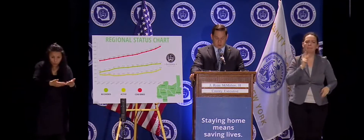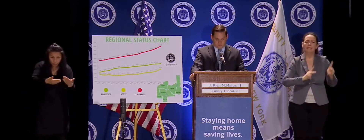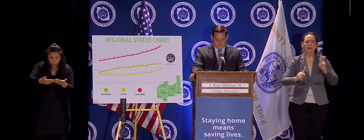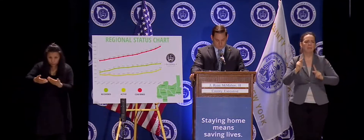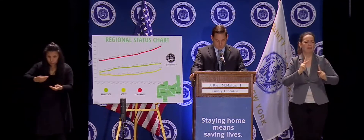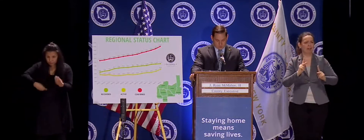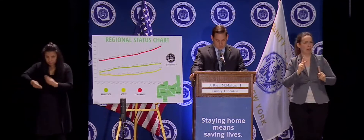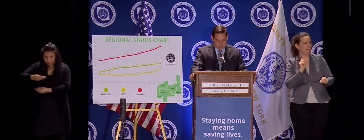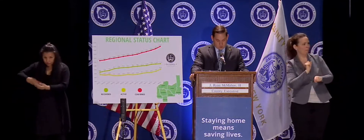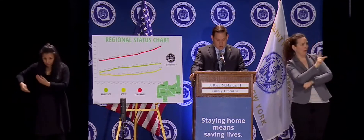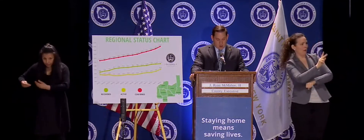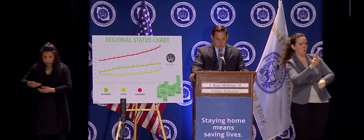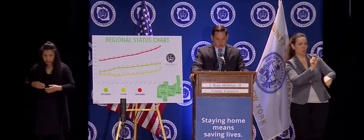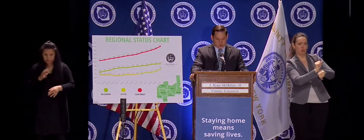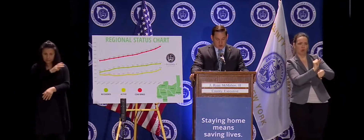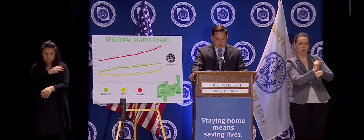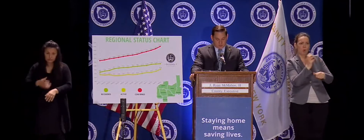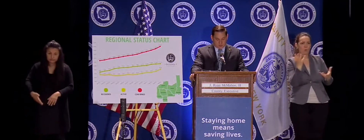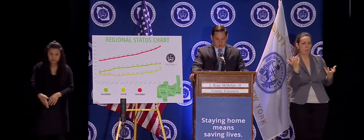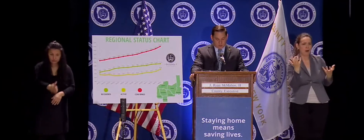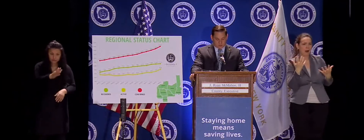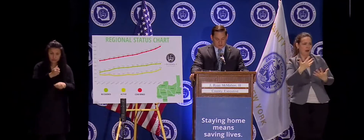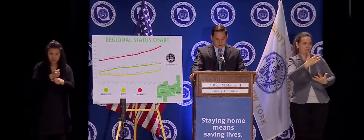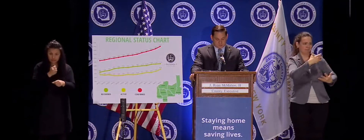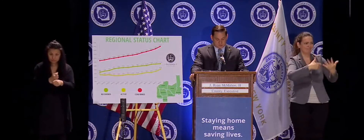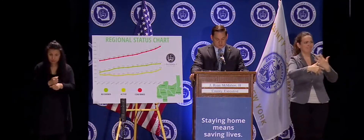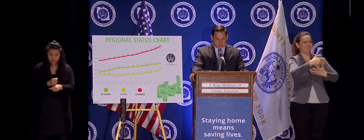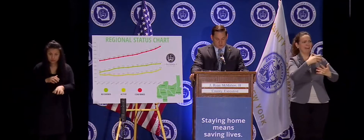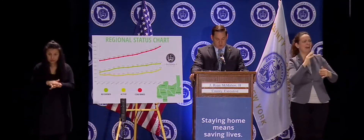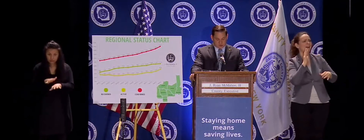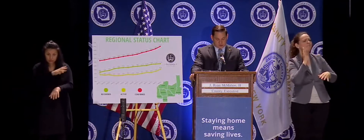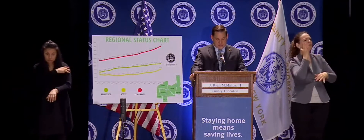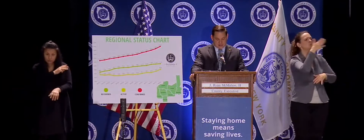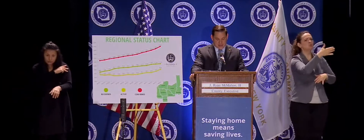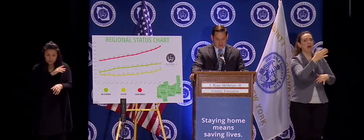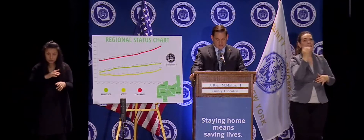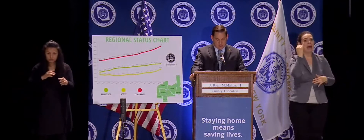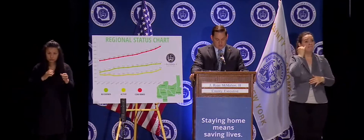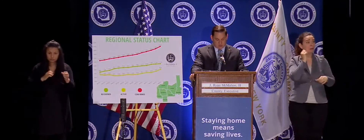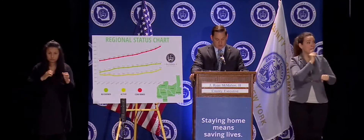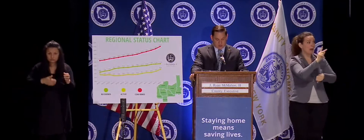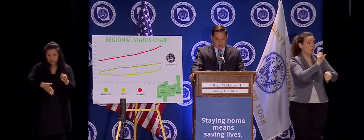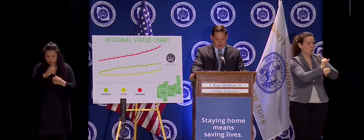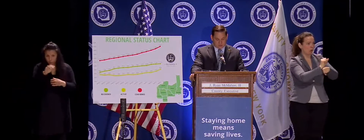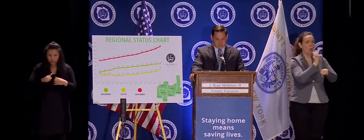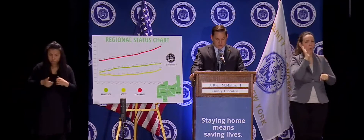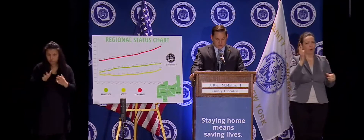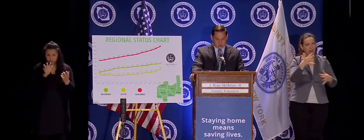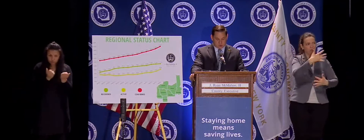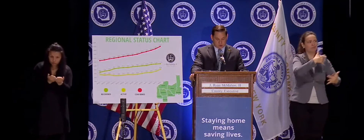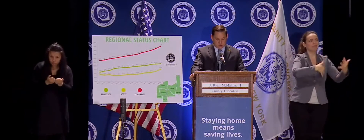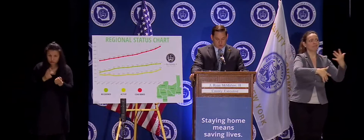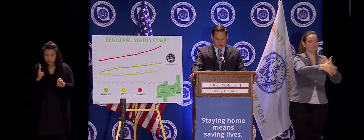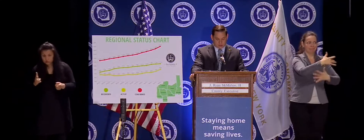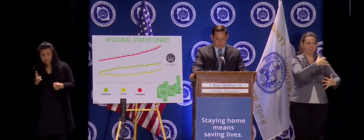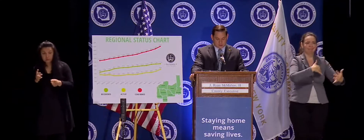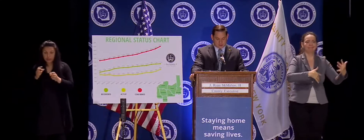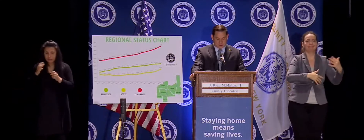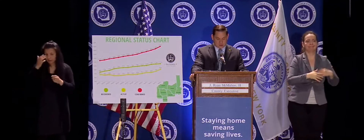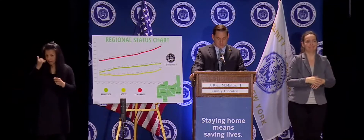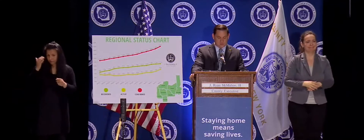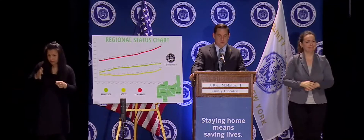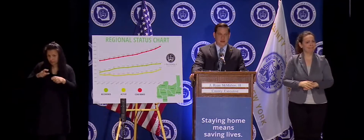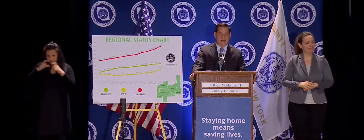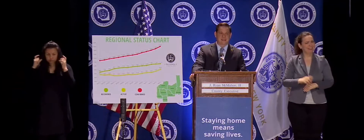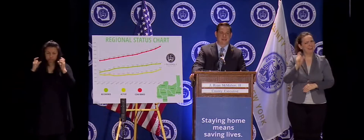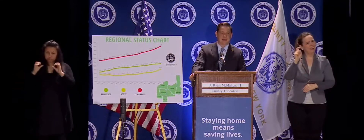be smart. Restart, we'll take some specific questions on that. The governor showed in his